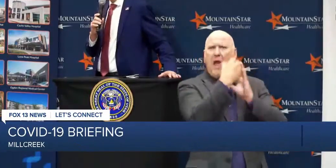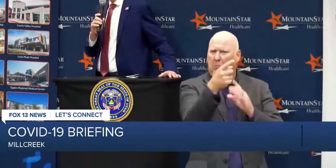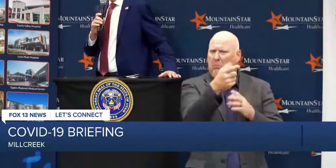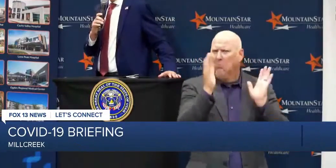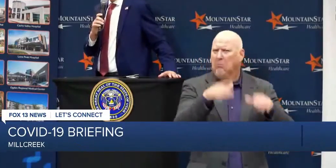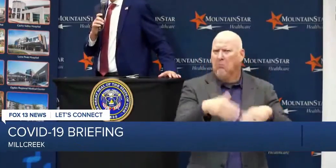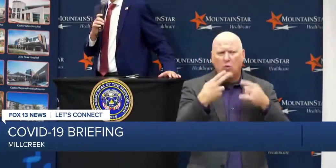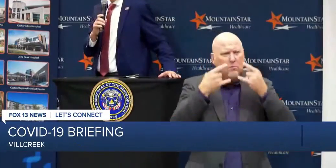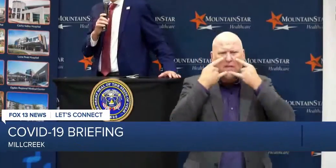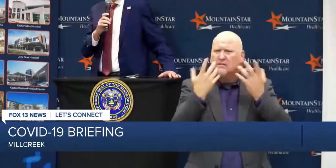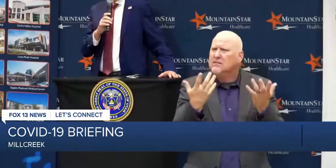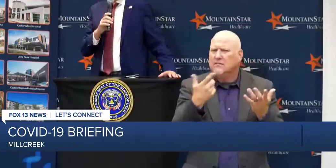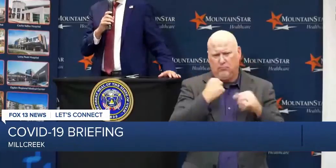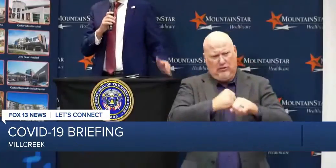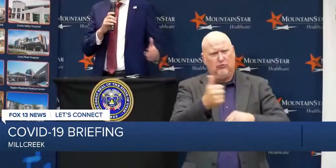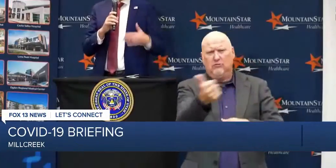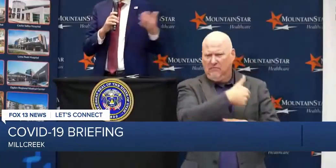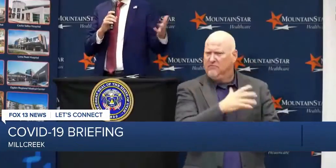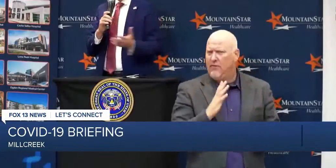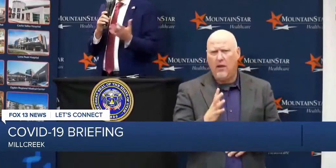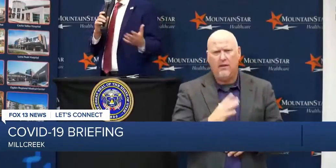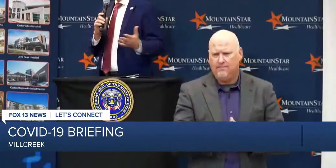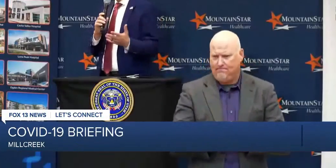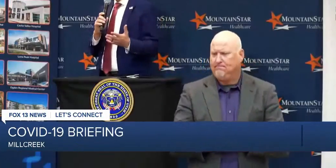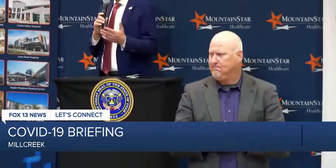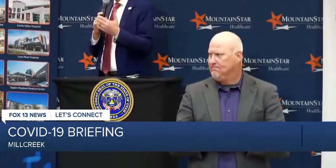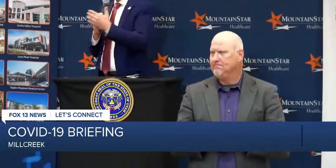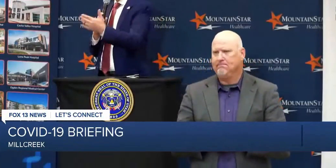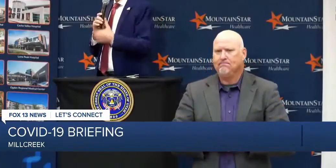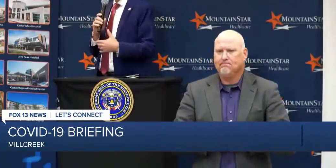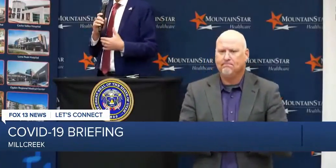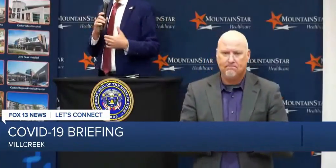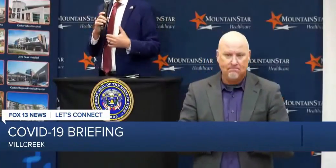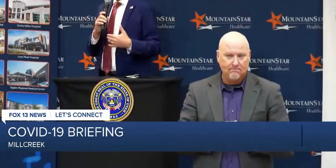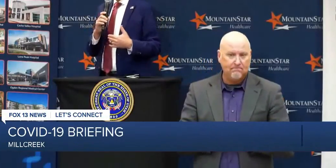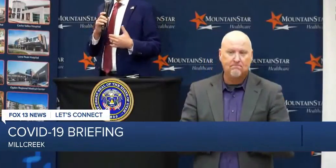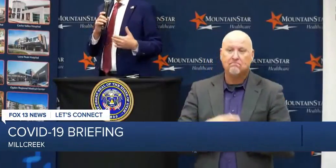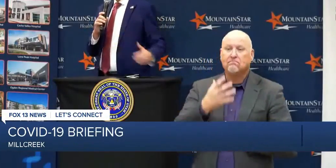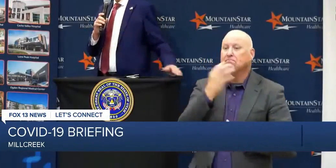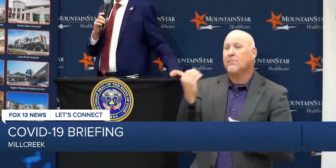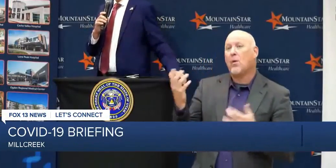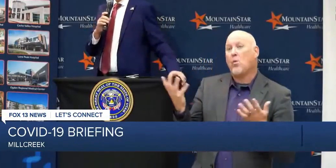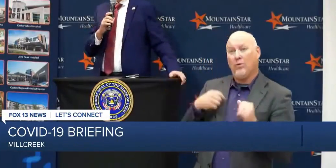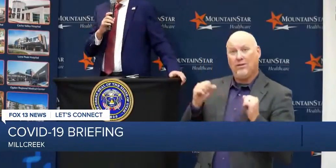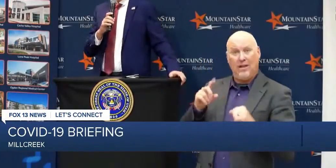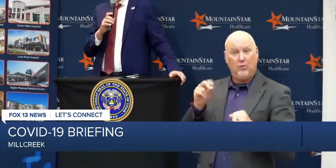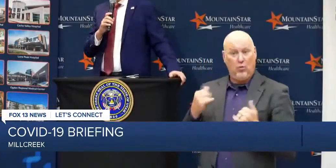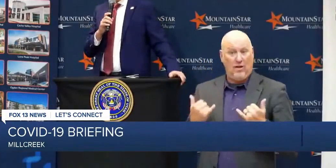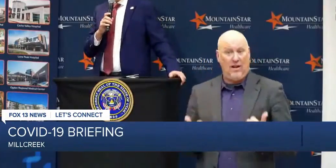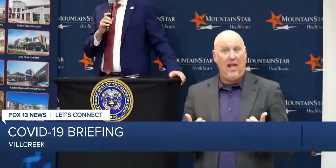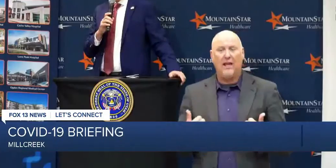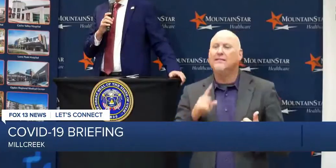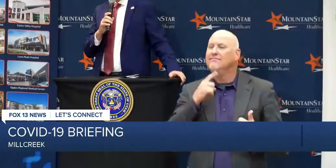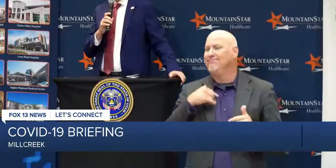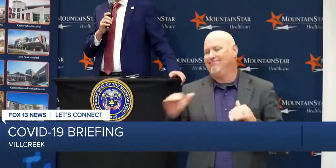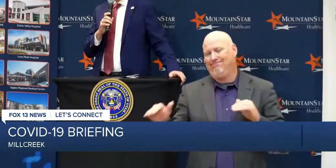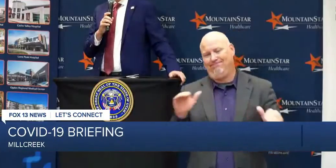be implemented. And one of the things we're doing is this, and that is getting. It's interesting, Ben. If you go back and